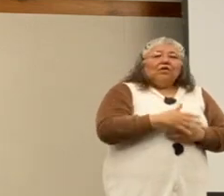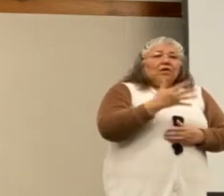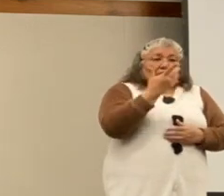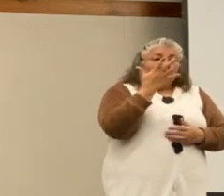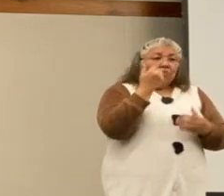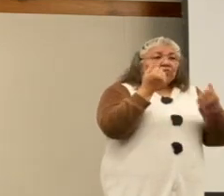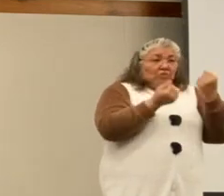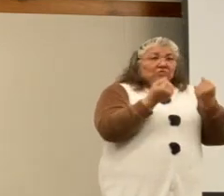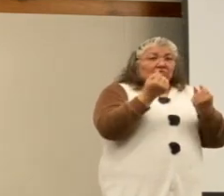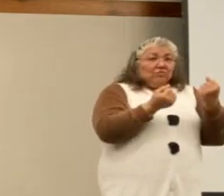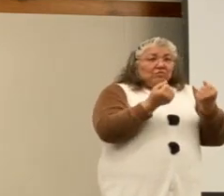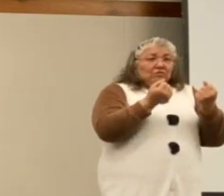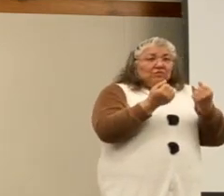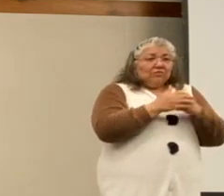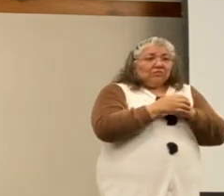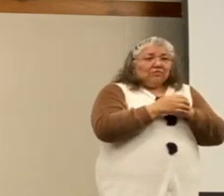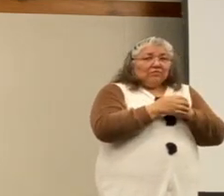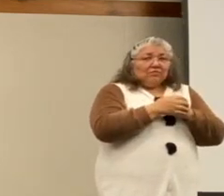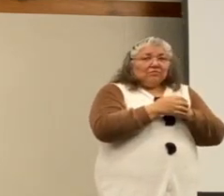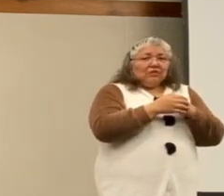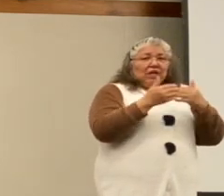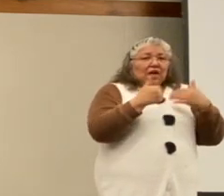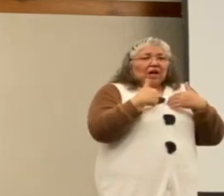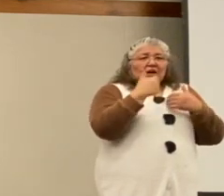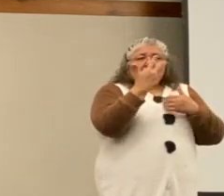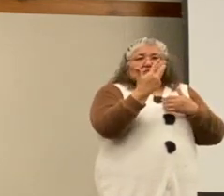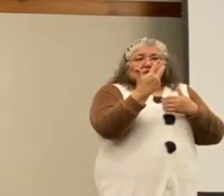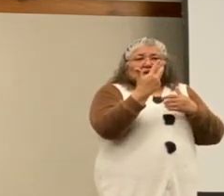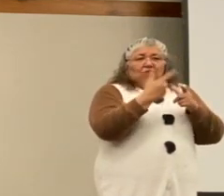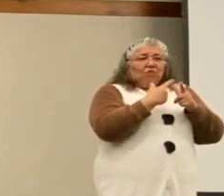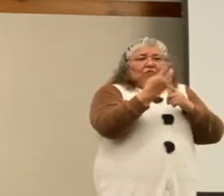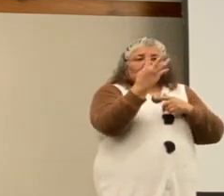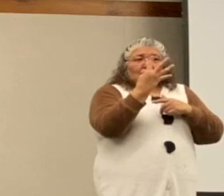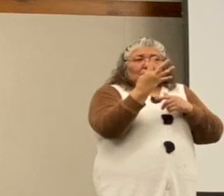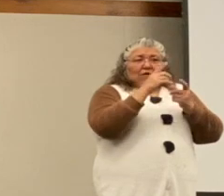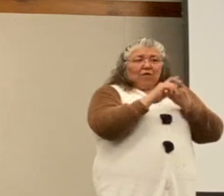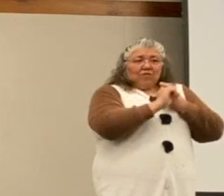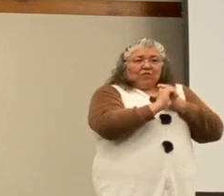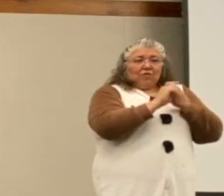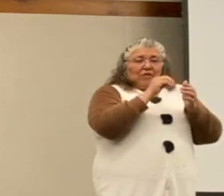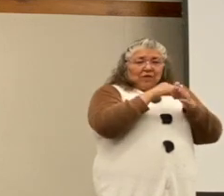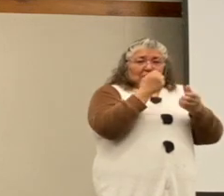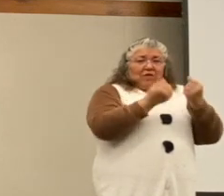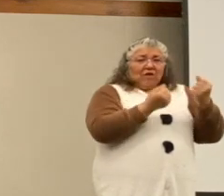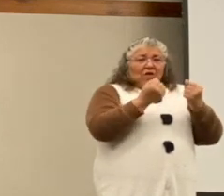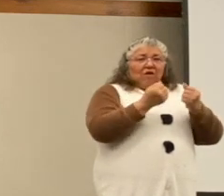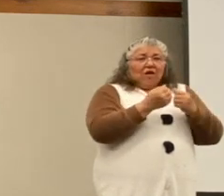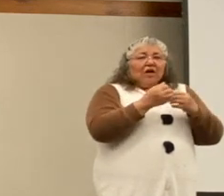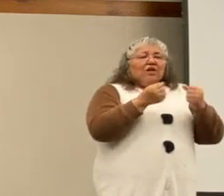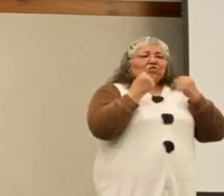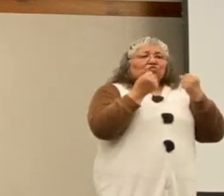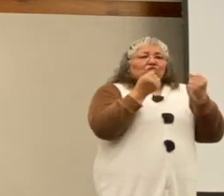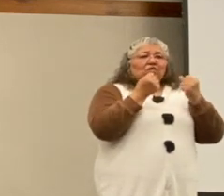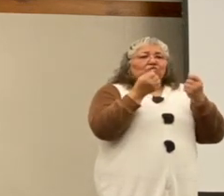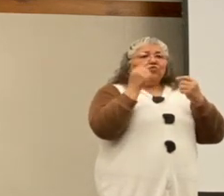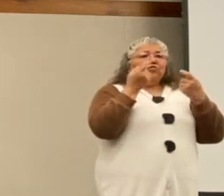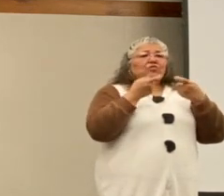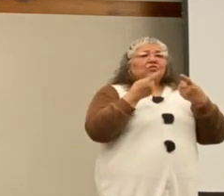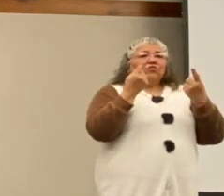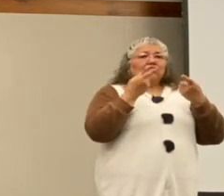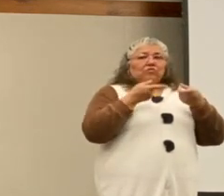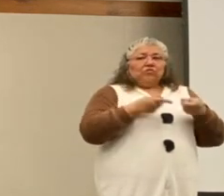driving, and he had three or four of his buddies in his car. And as he was driving, it was during Frontier